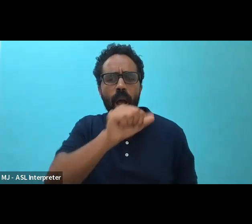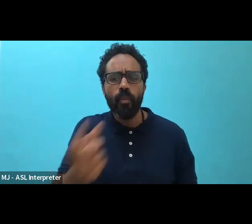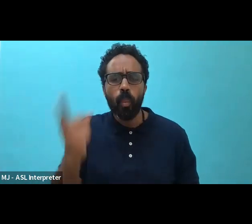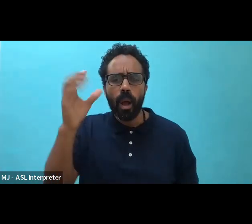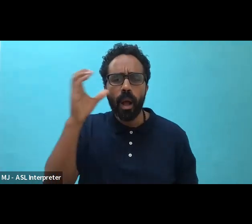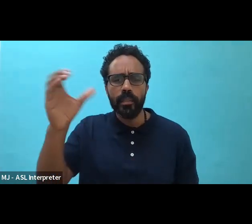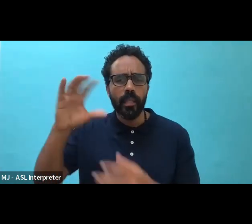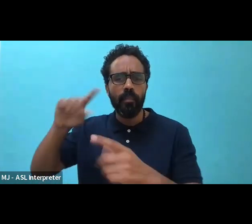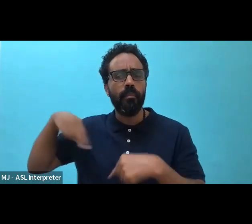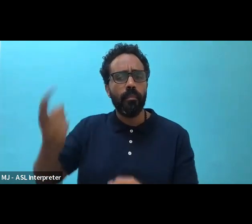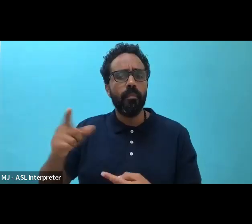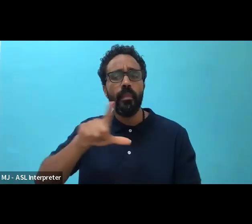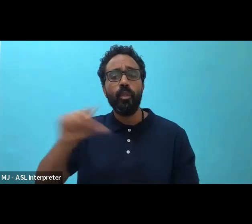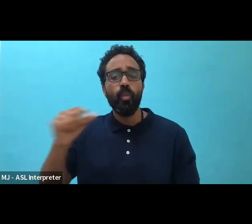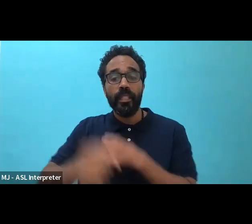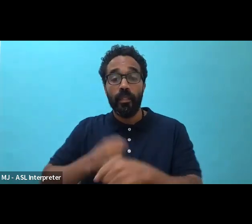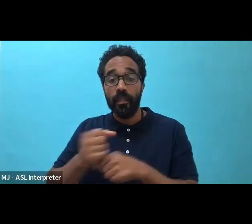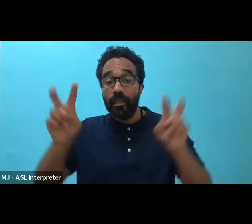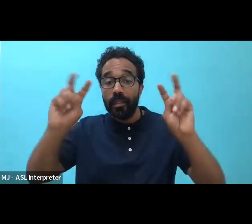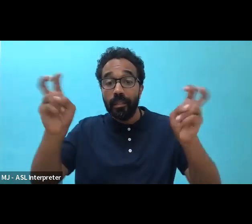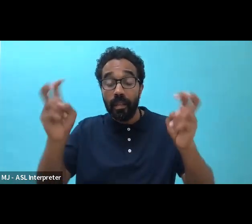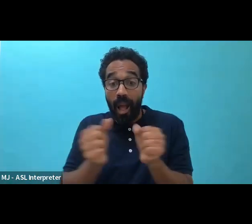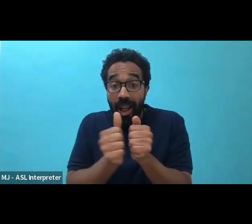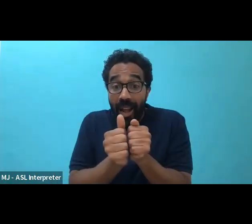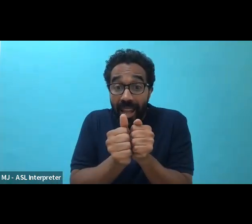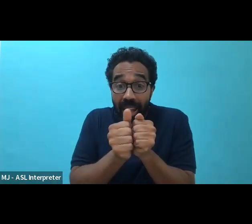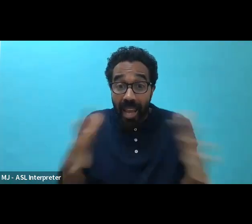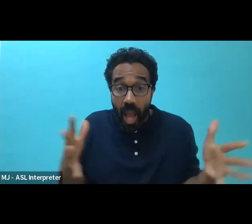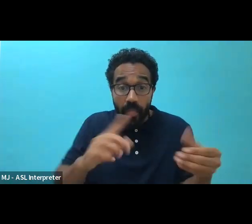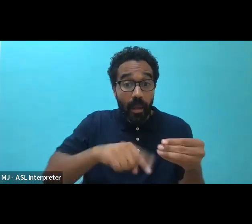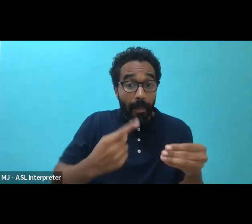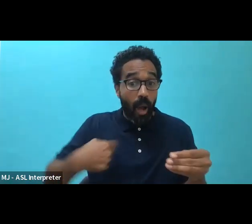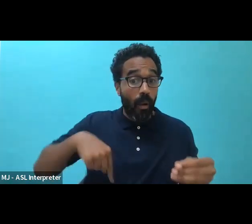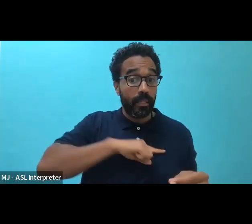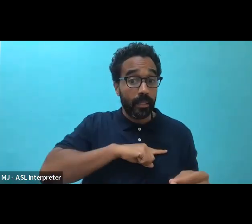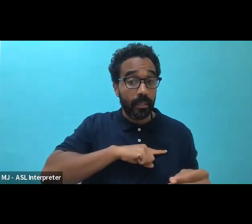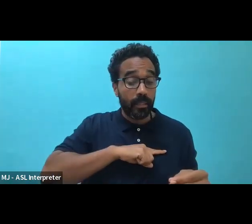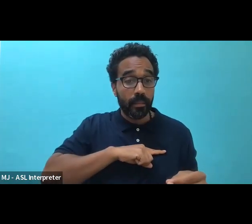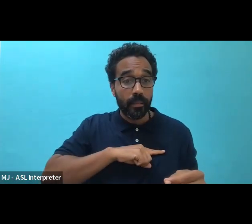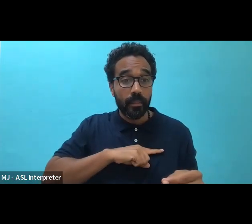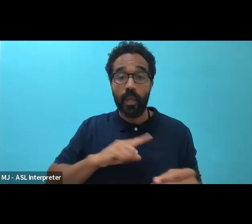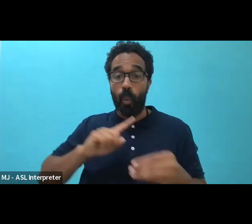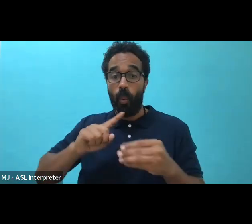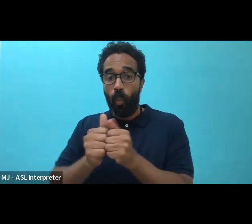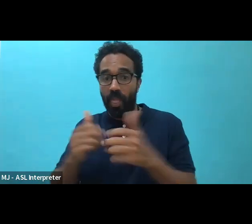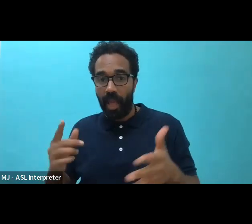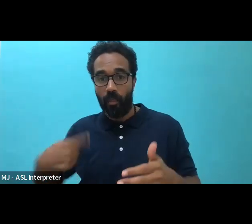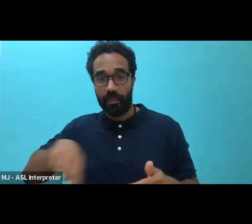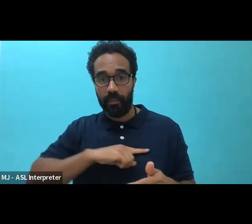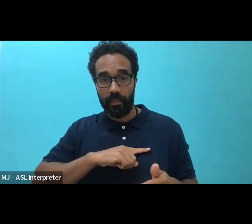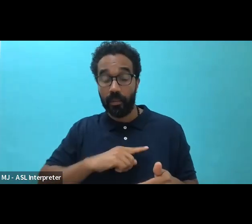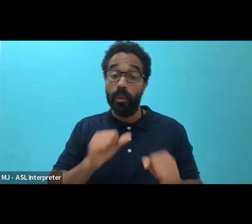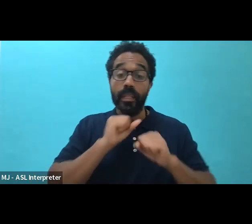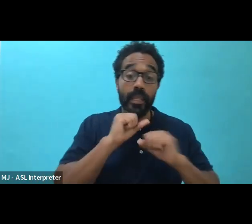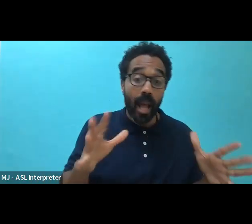is nothing about us without us. When we speak for ourselves, we want to be involved